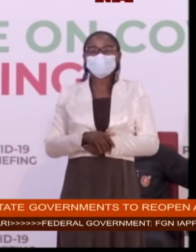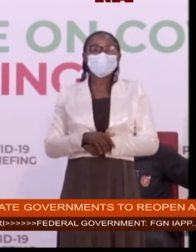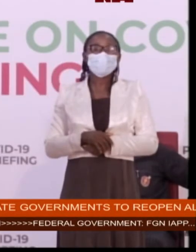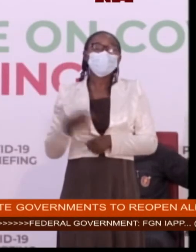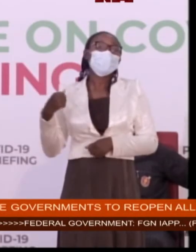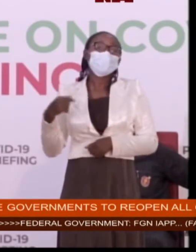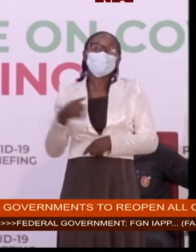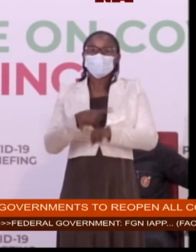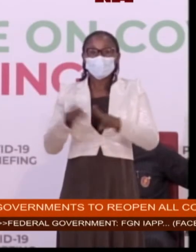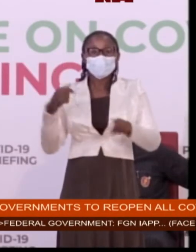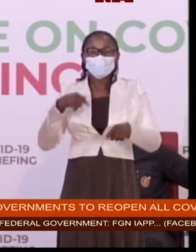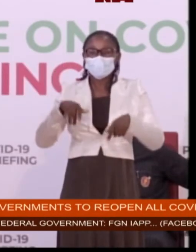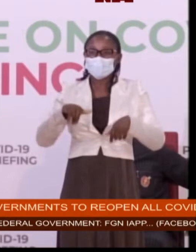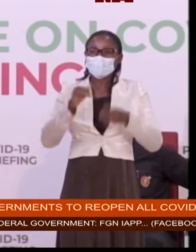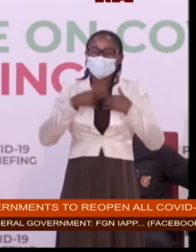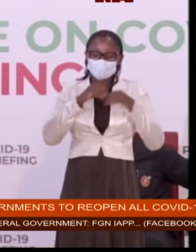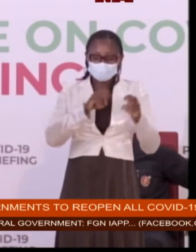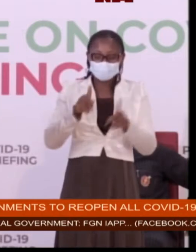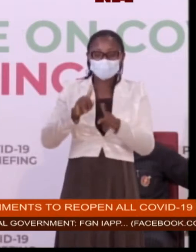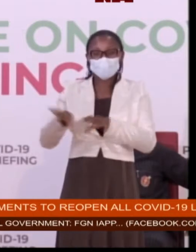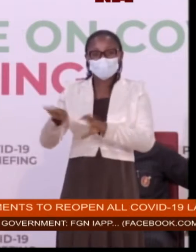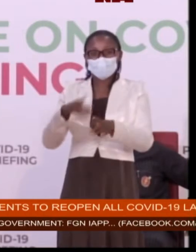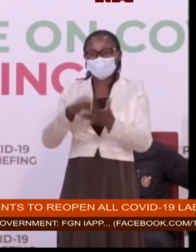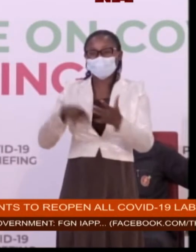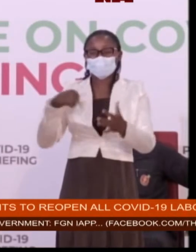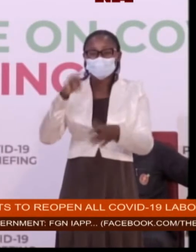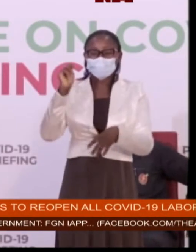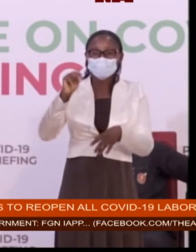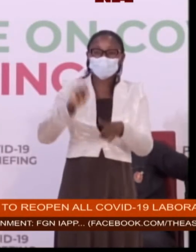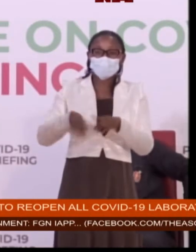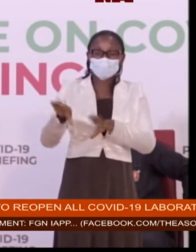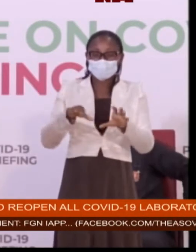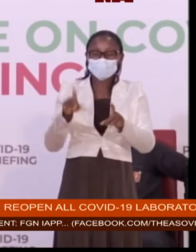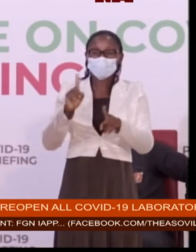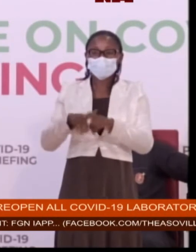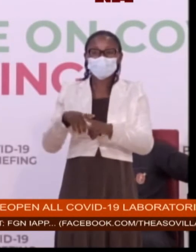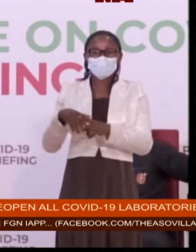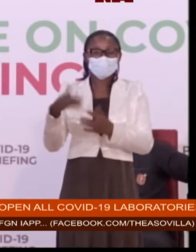an opportunity to do what we need to do. We've been liaising with the